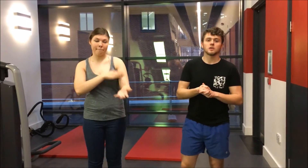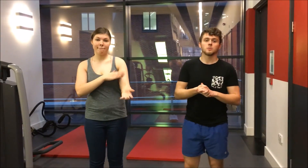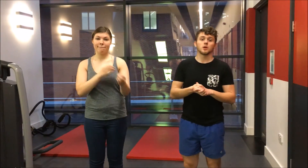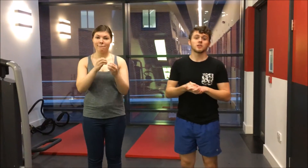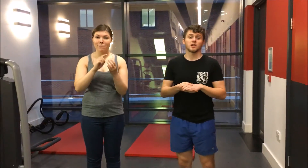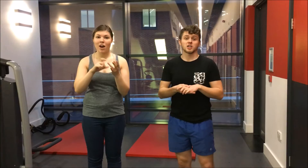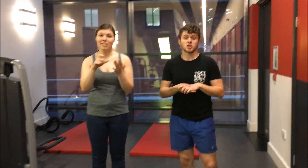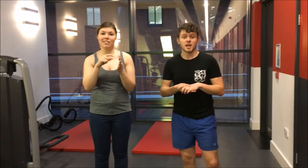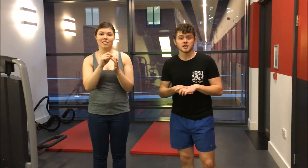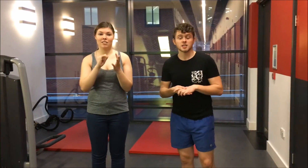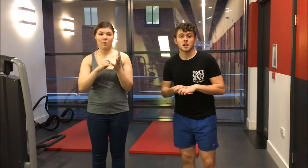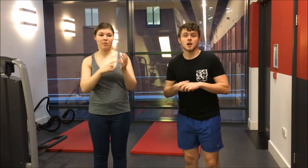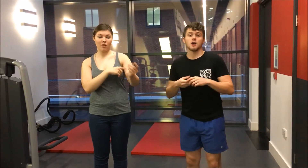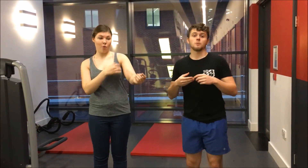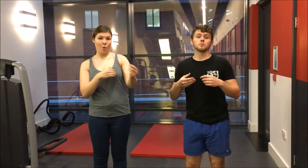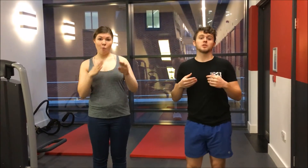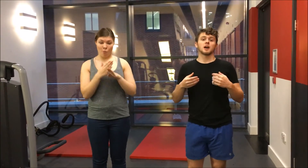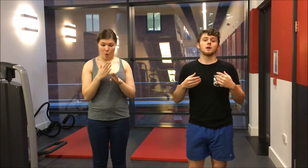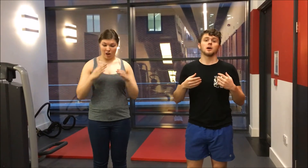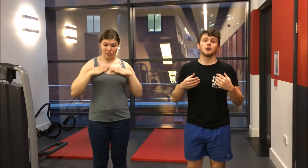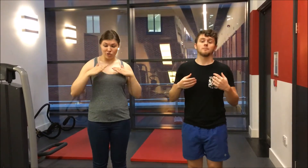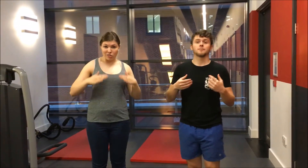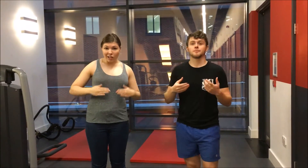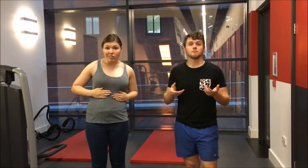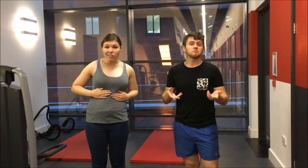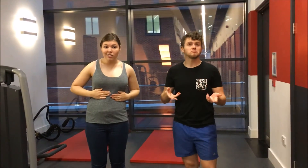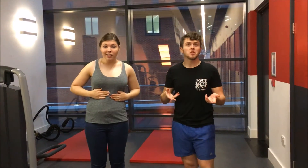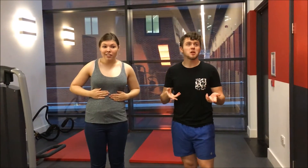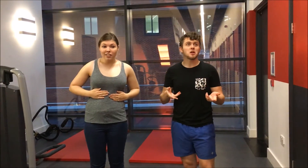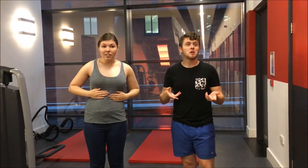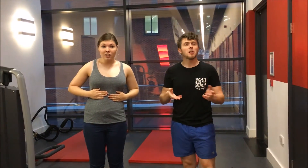then also we're working on our chest. And we're doing our,